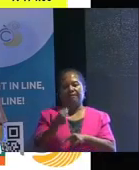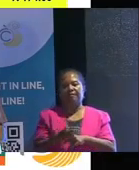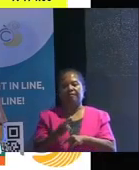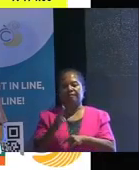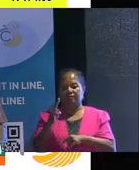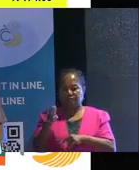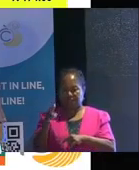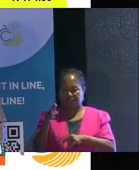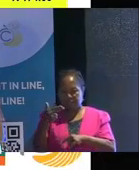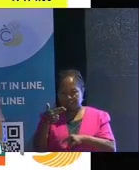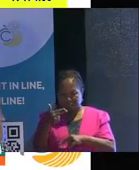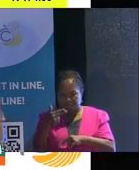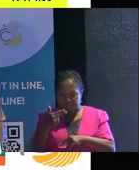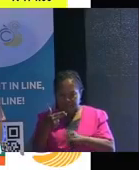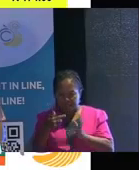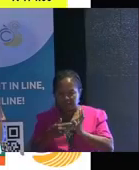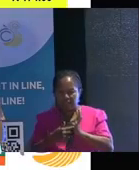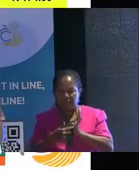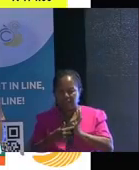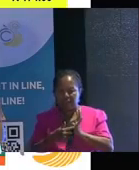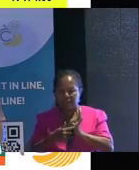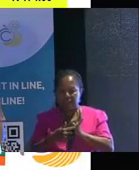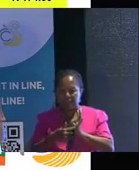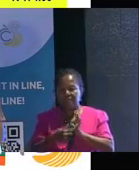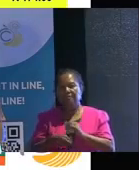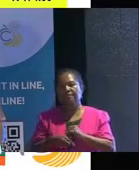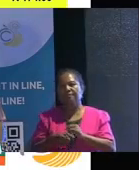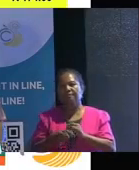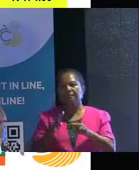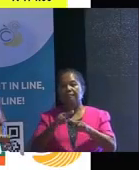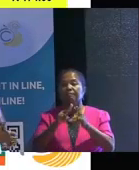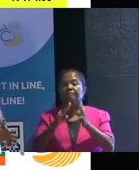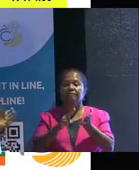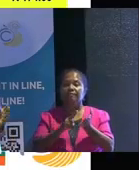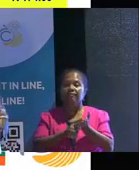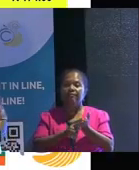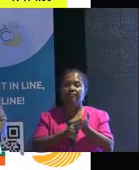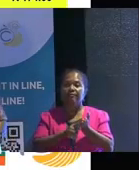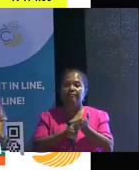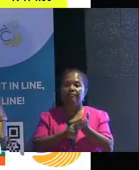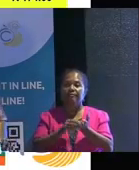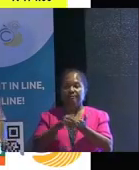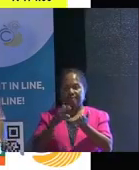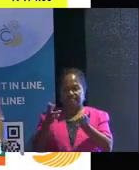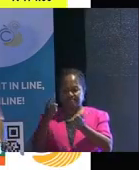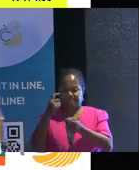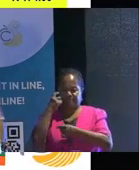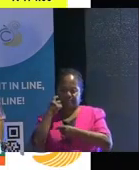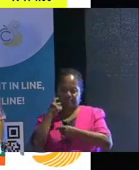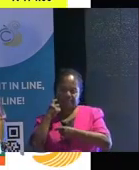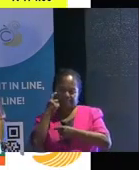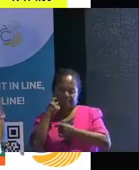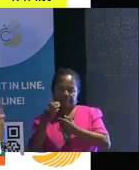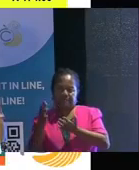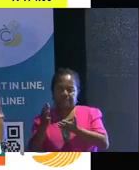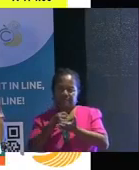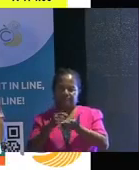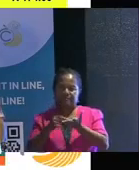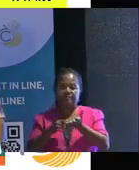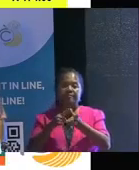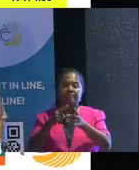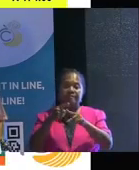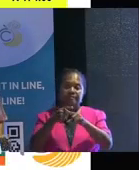toya. That's for a fortnight. So we are trying to get a tax for a